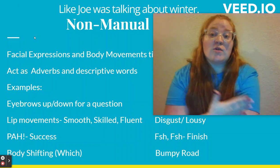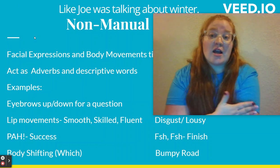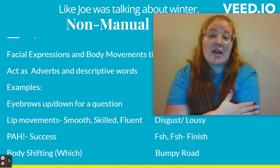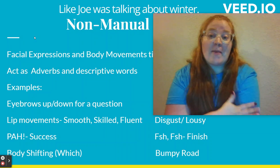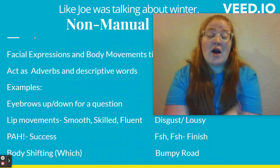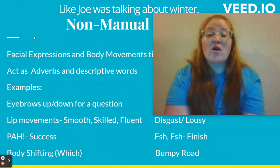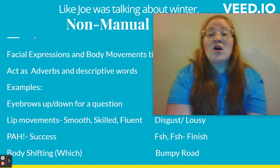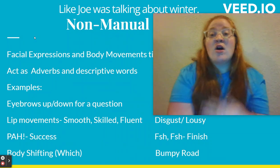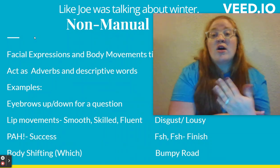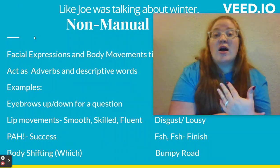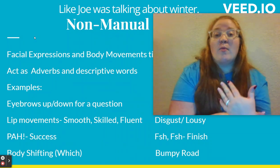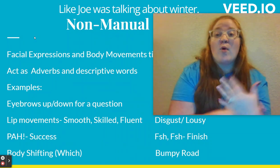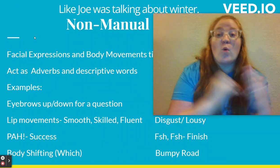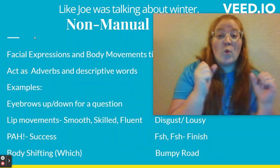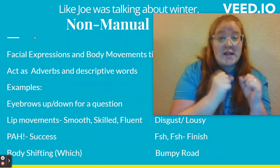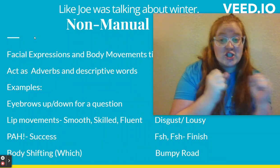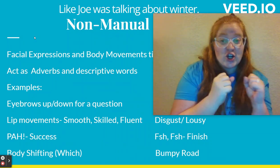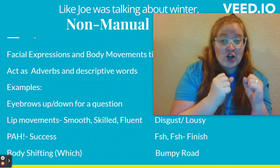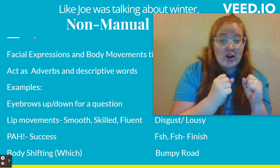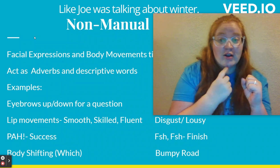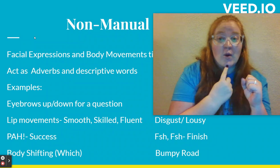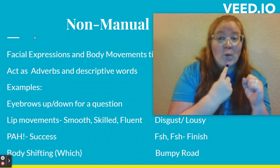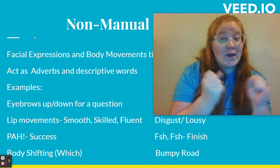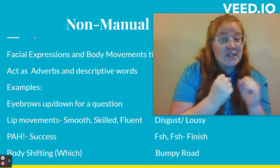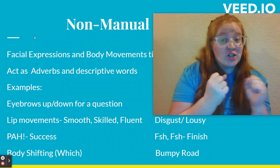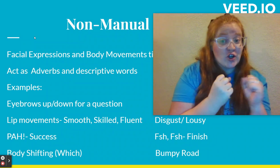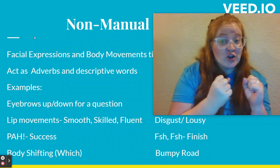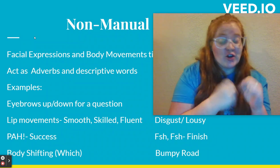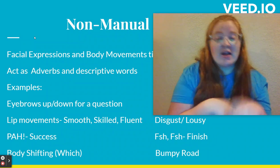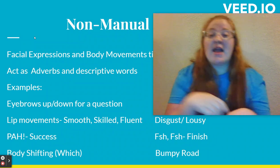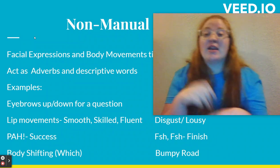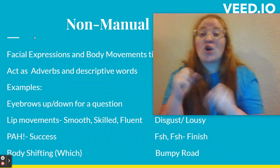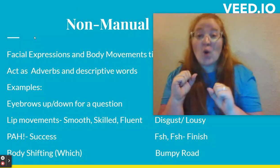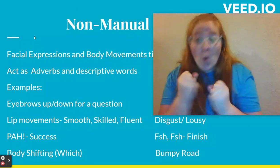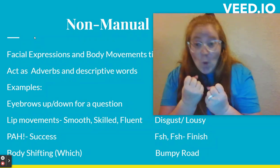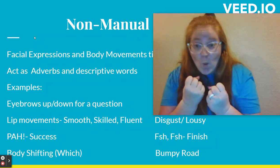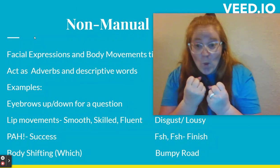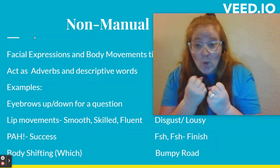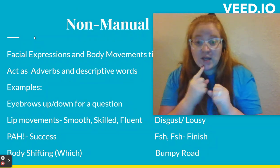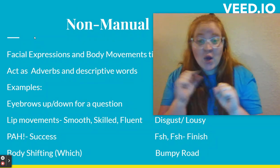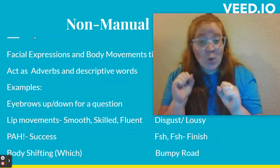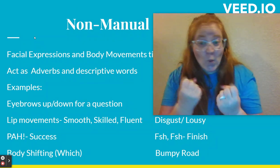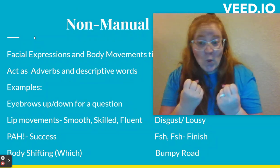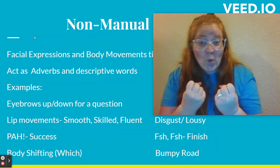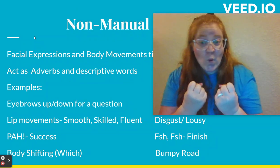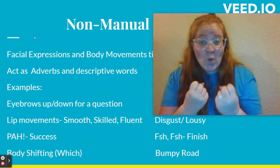Like Joe was talking about, winter and